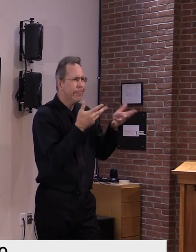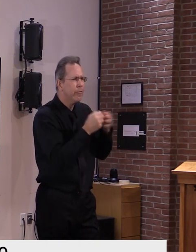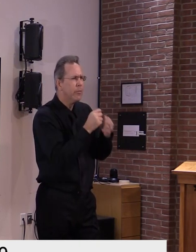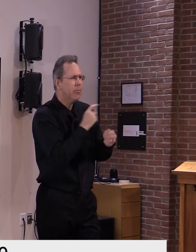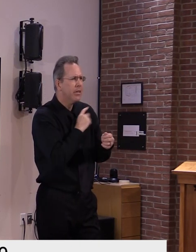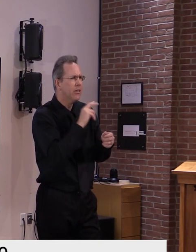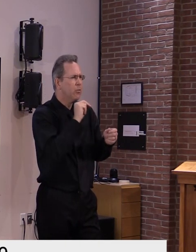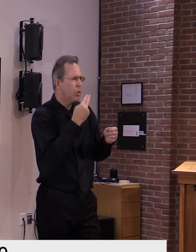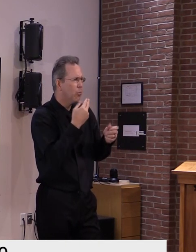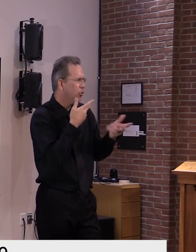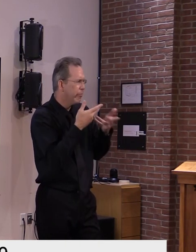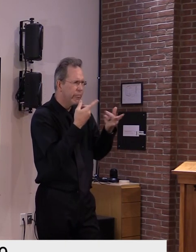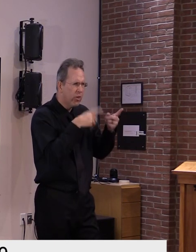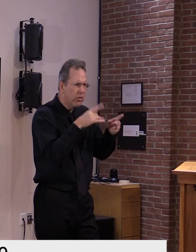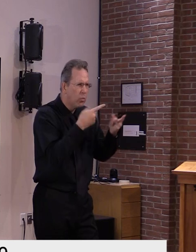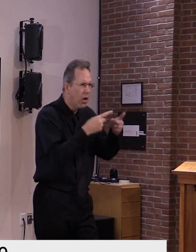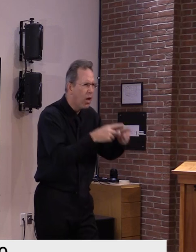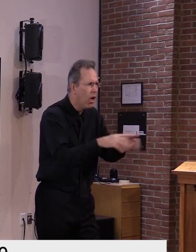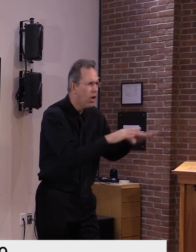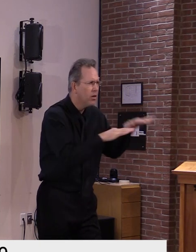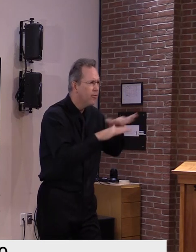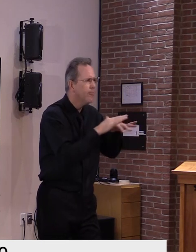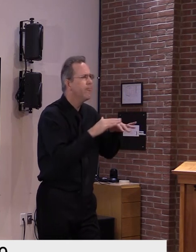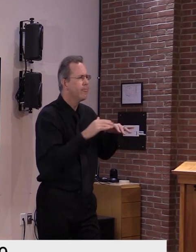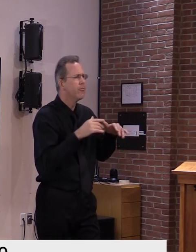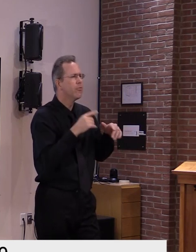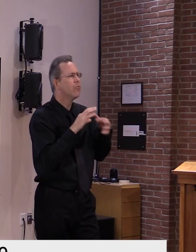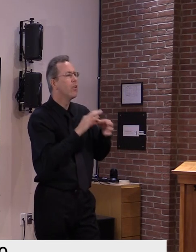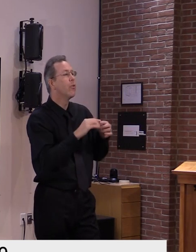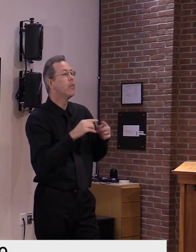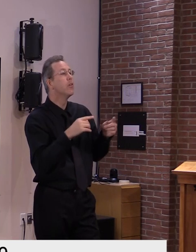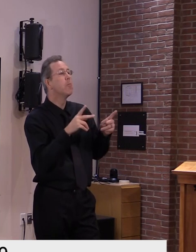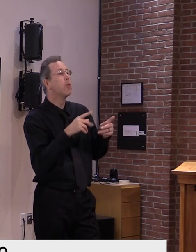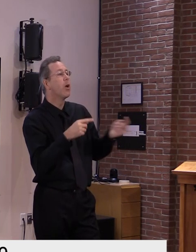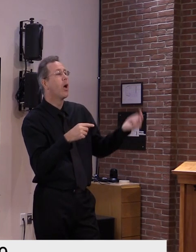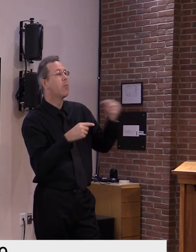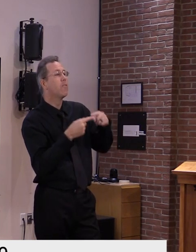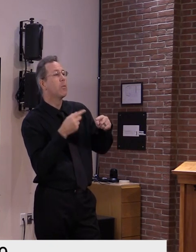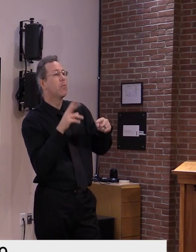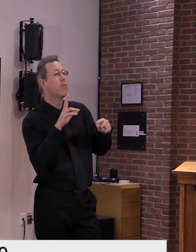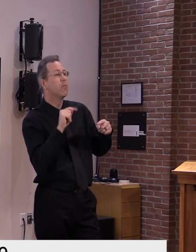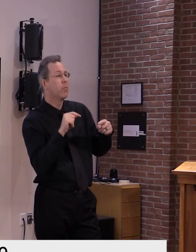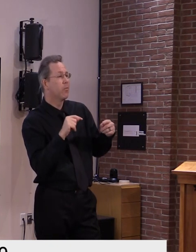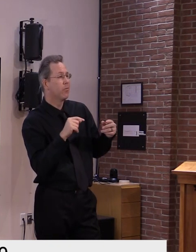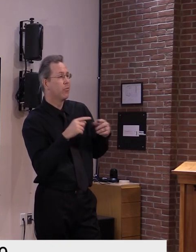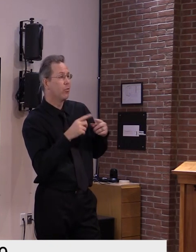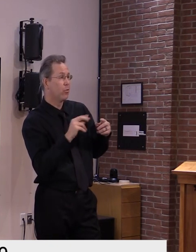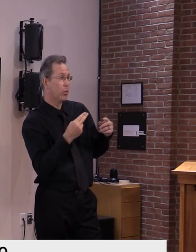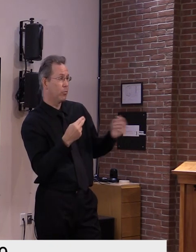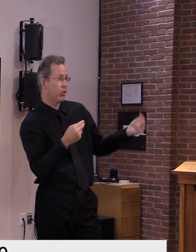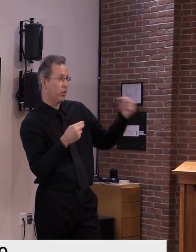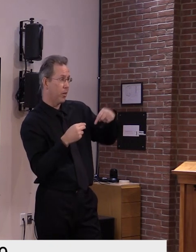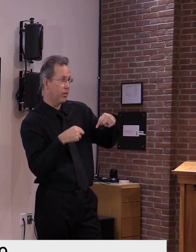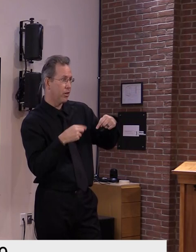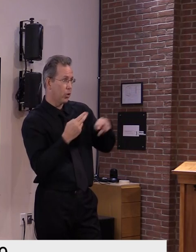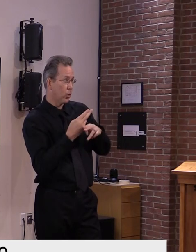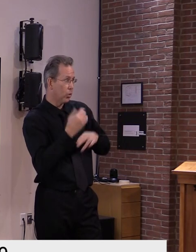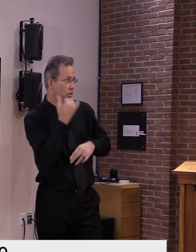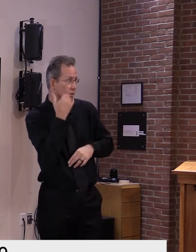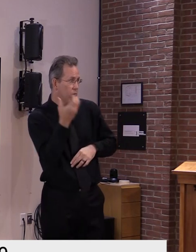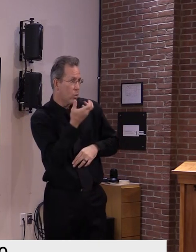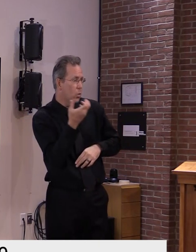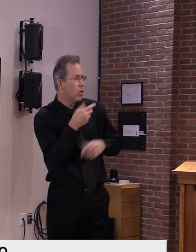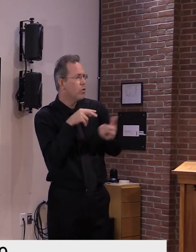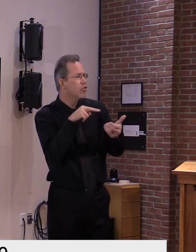Regarding tracking people crossing the border, I think it's important for listeners to know that the tracking that's done, or